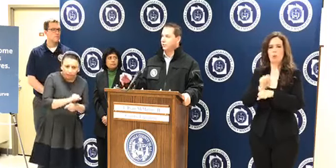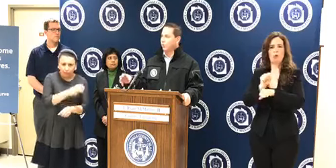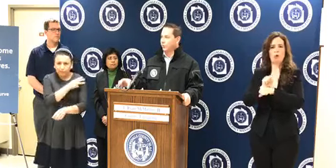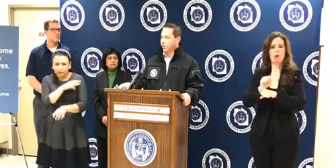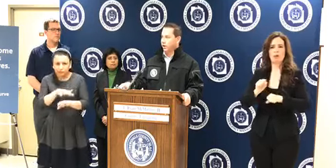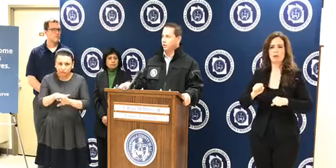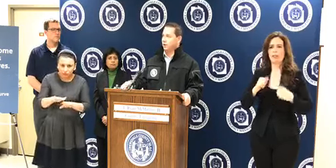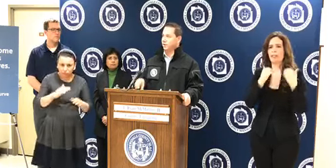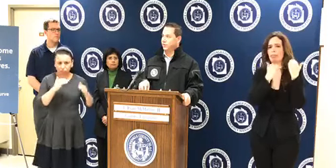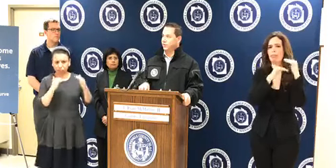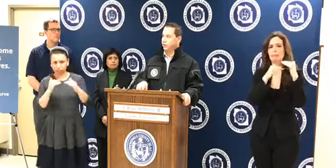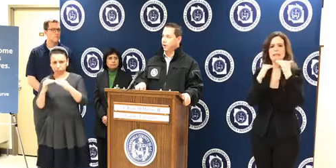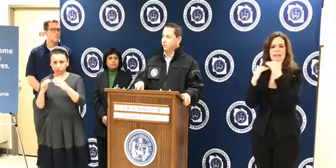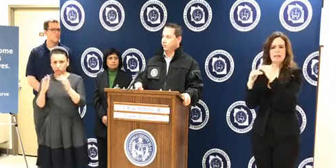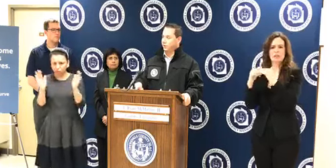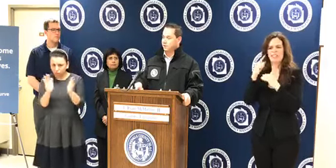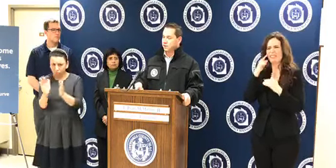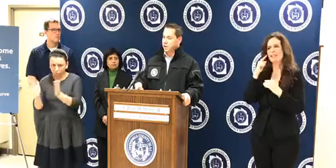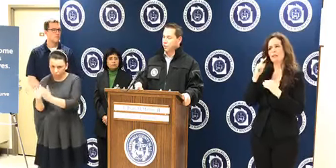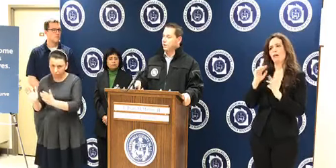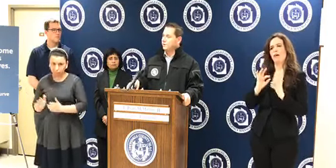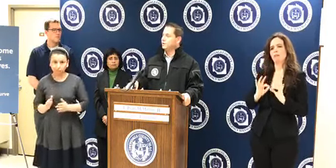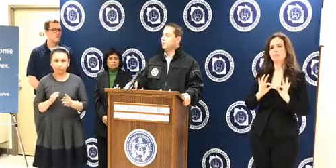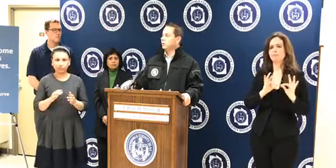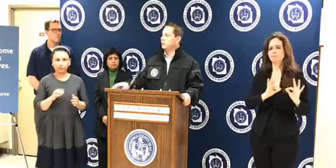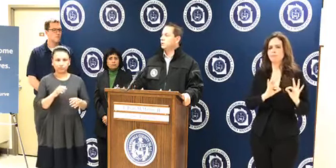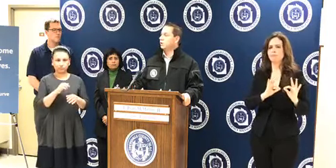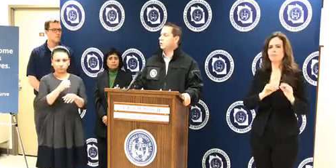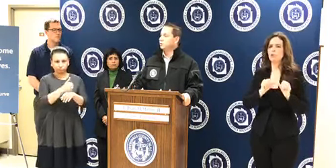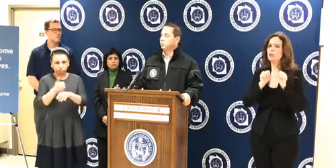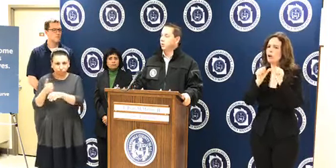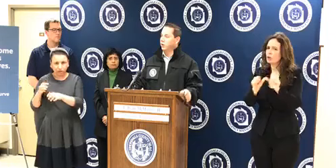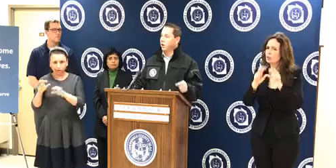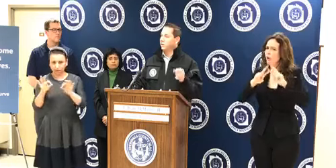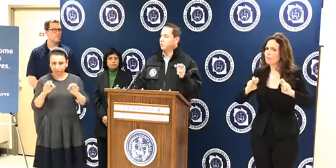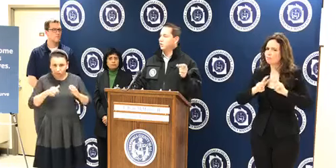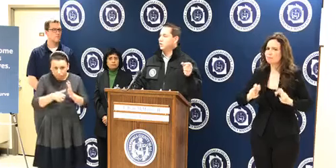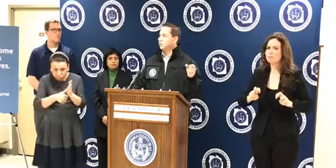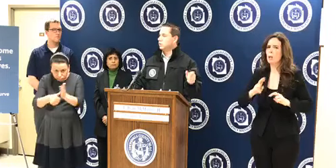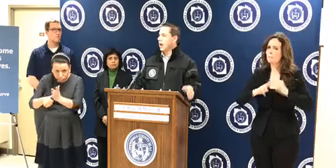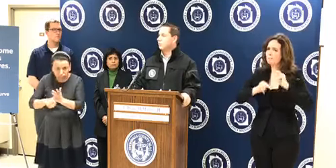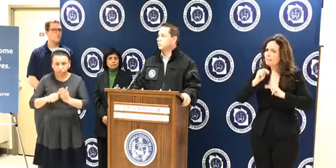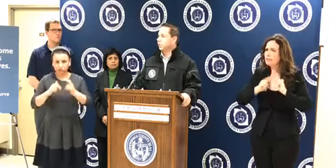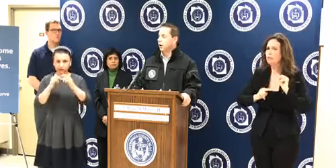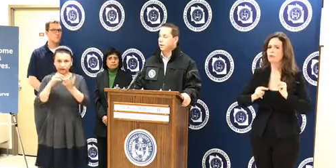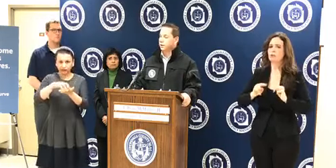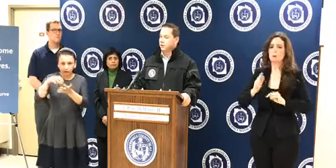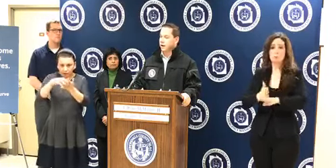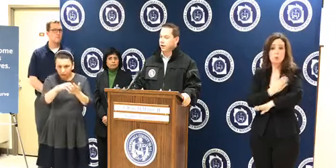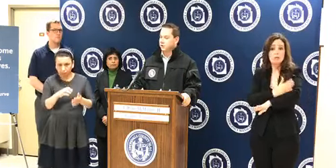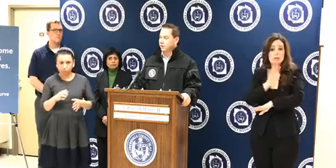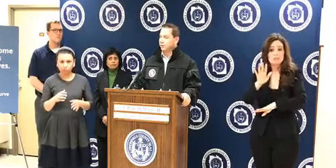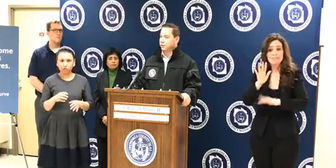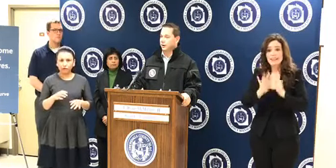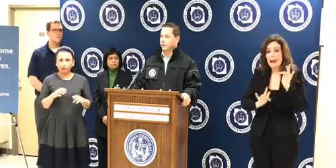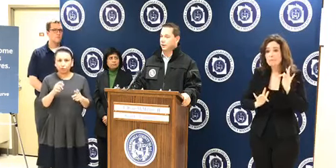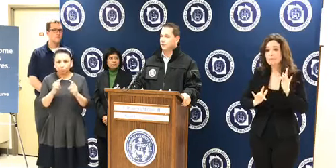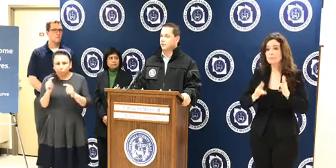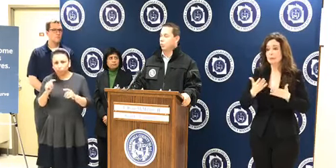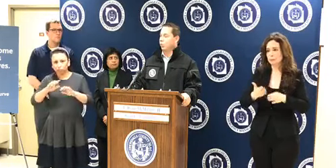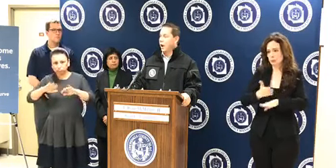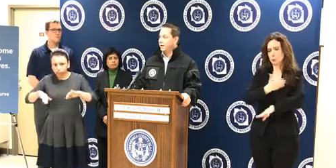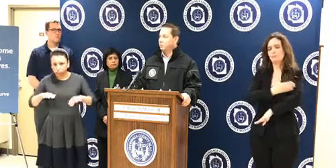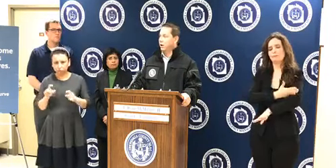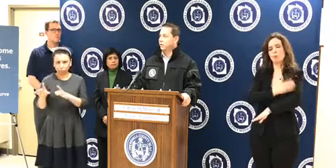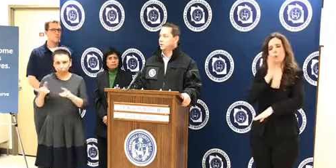think we're there, and I think we're covering this, and we're continuing to build off as we see new gaps. But certainly there